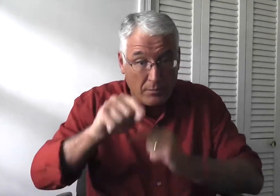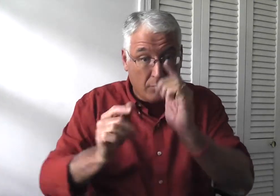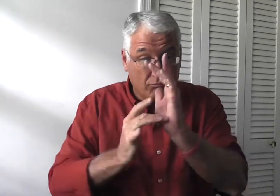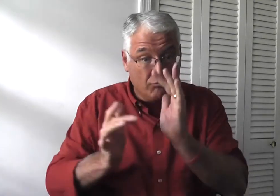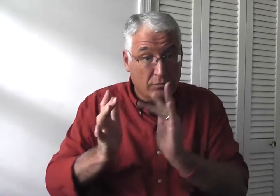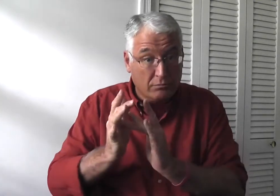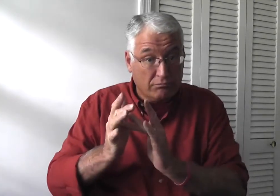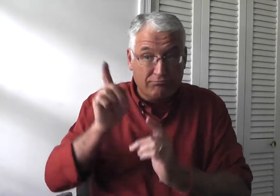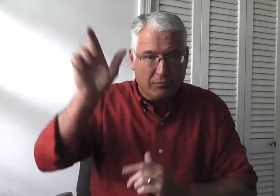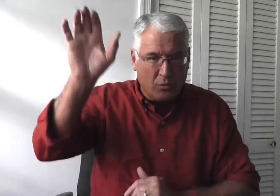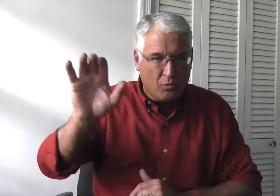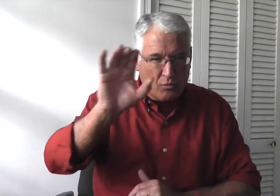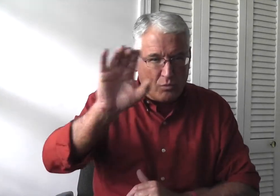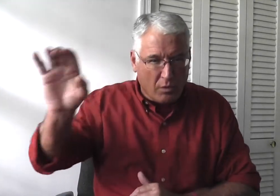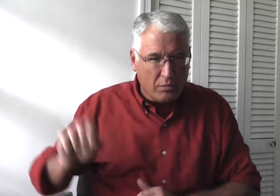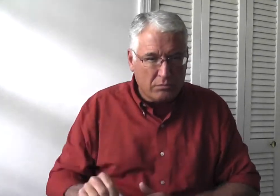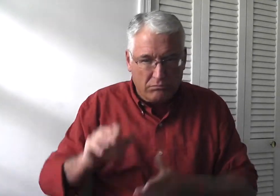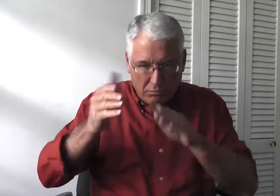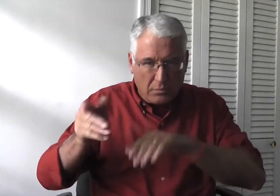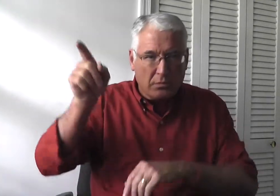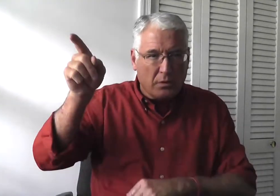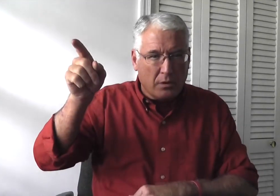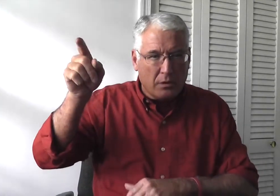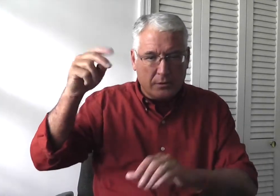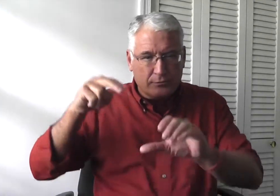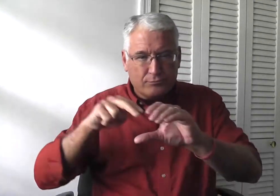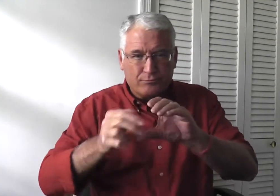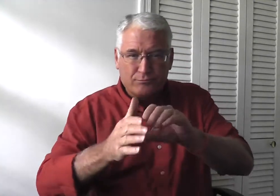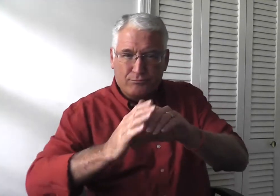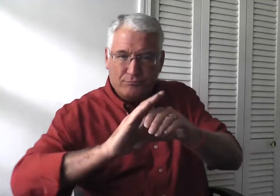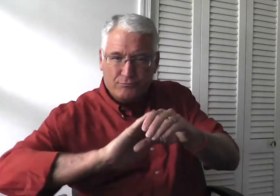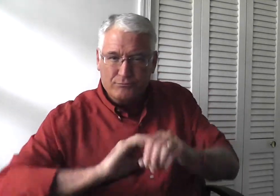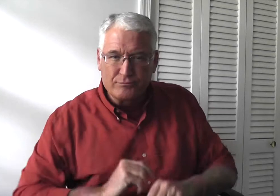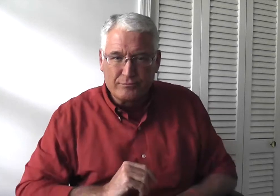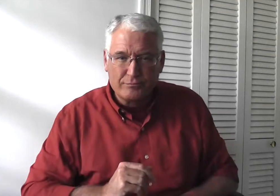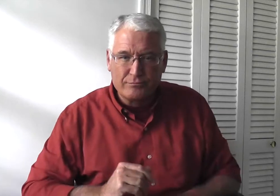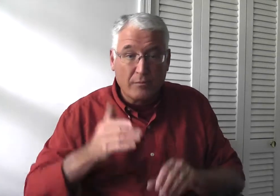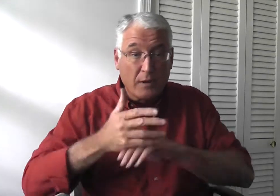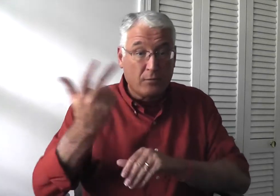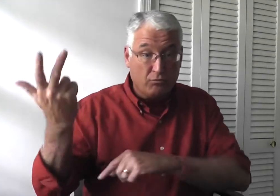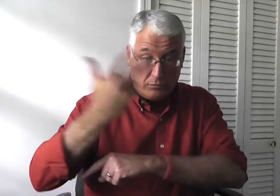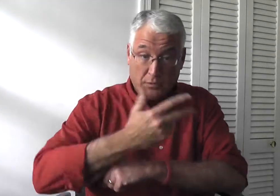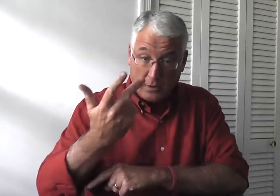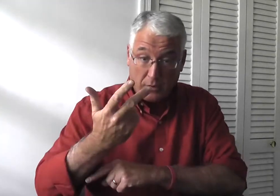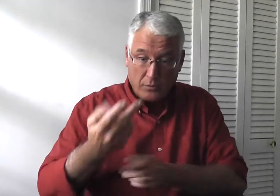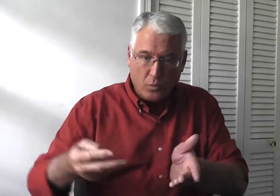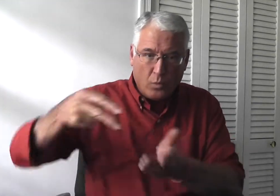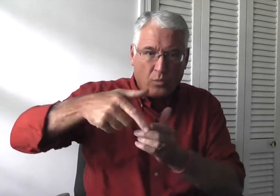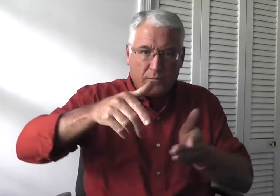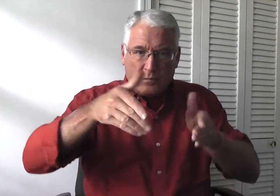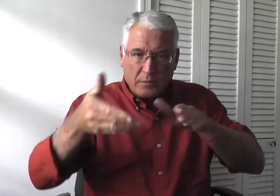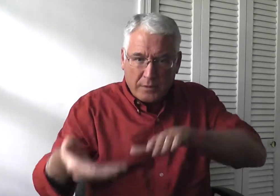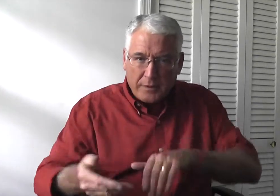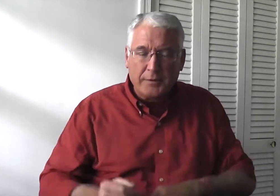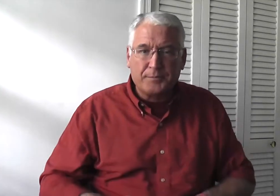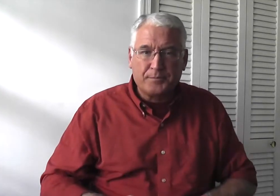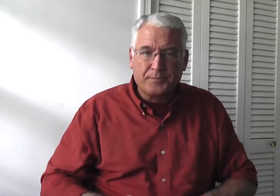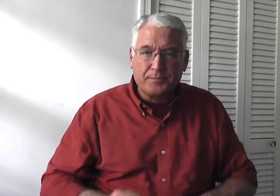you believe in the message of the gospel? Do you speak it? Do you believe he died on the cross and was buried in a cave? 3 days